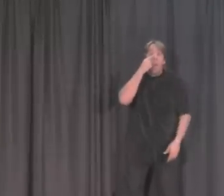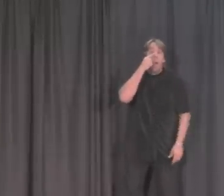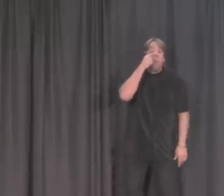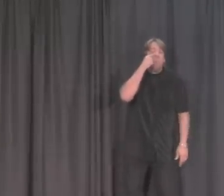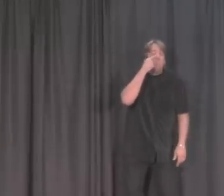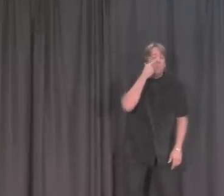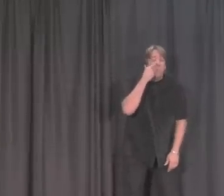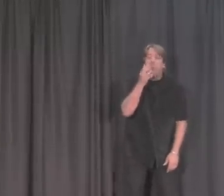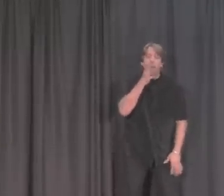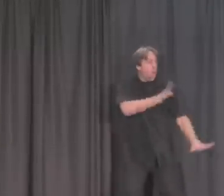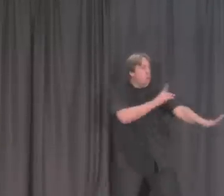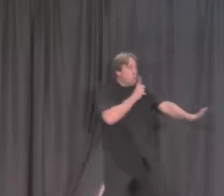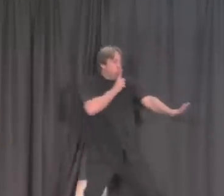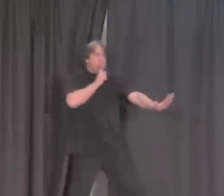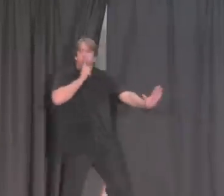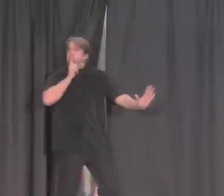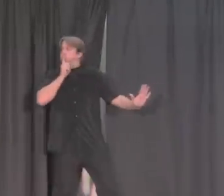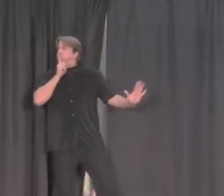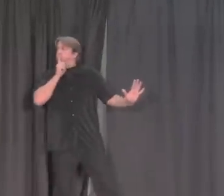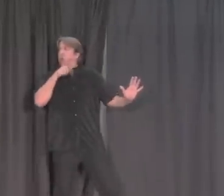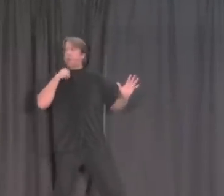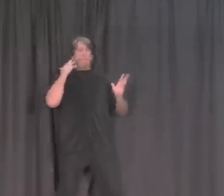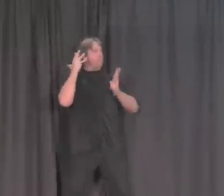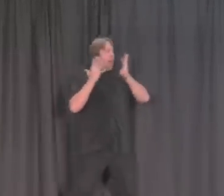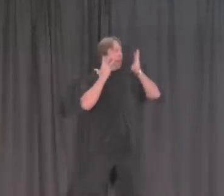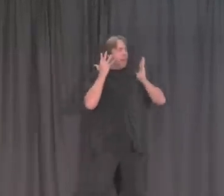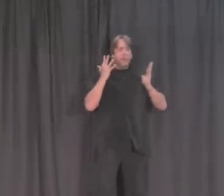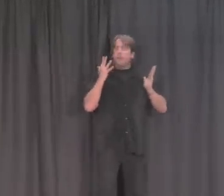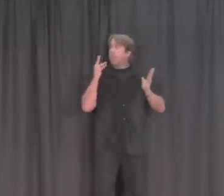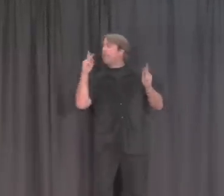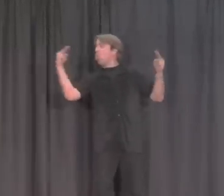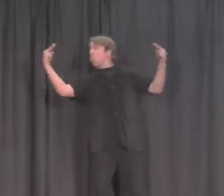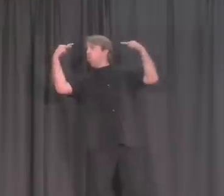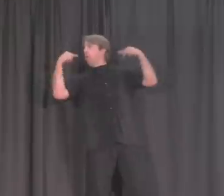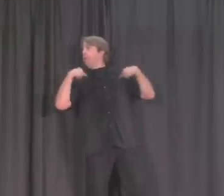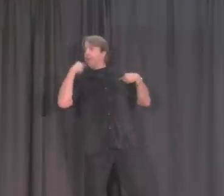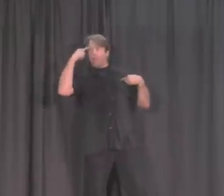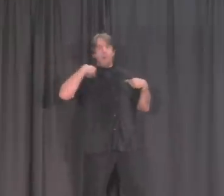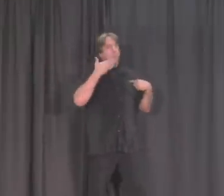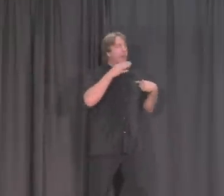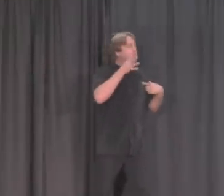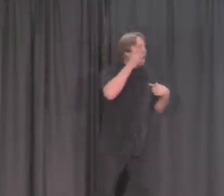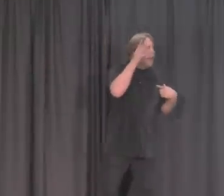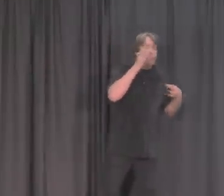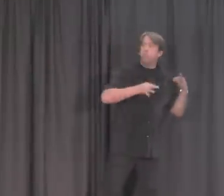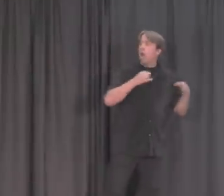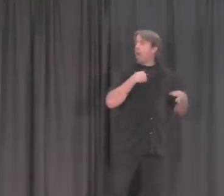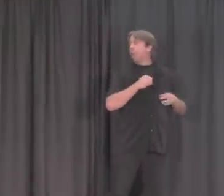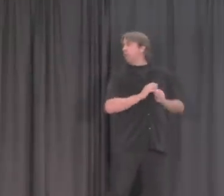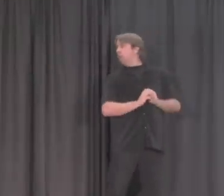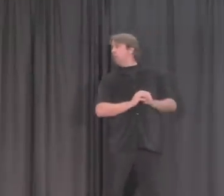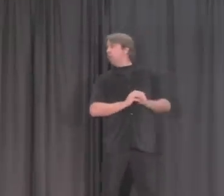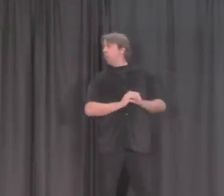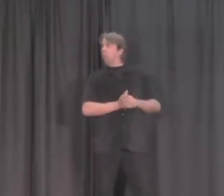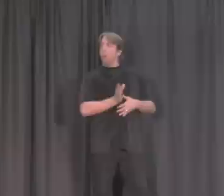started with just one tear, and mom was like, oh, whoa, this is so embarrassing. Everyone is looking at me. They're gonna think I'm a bad